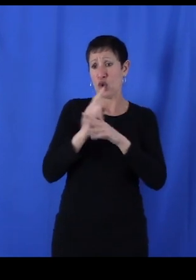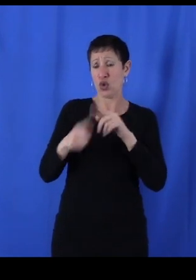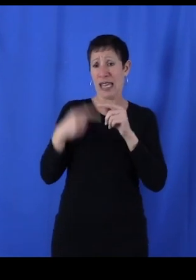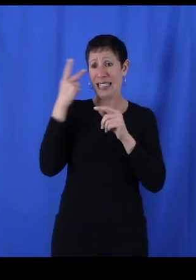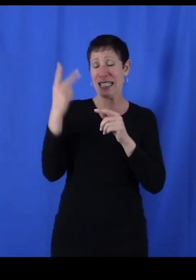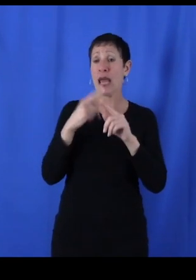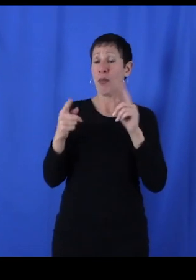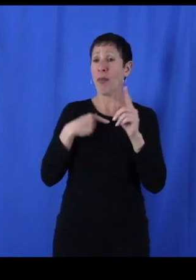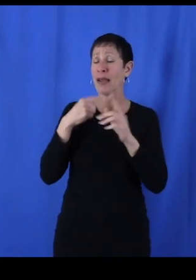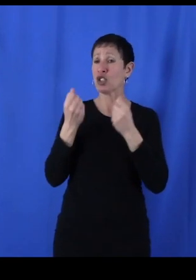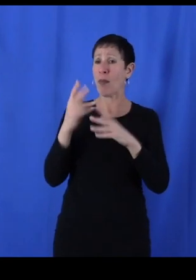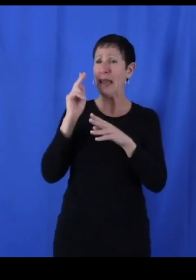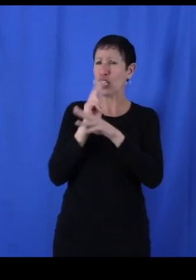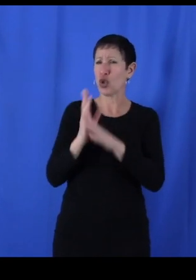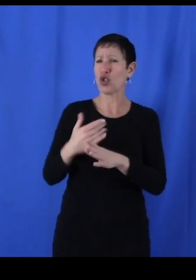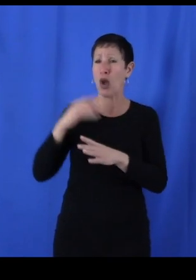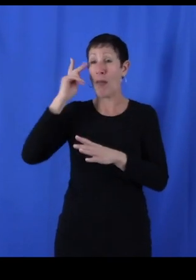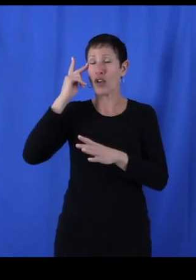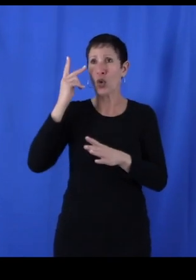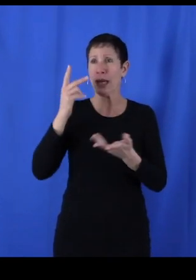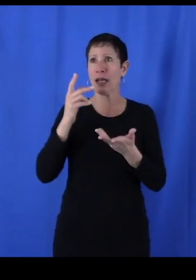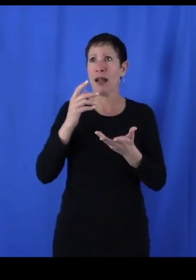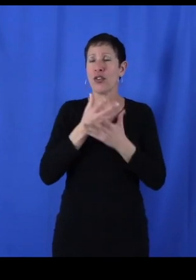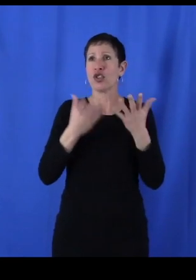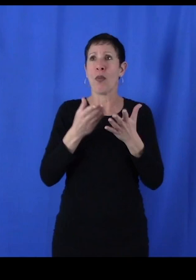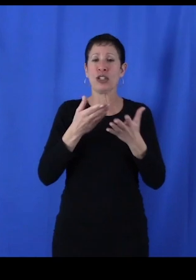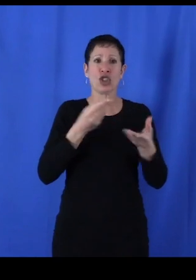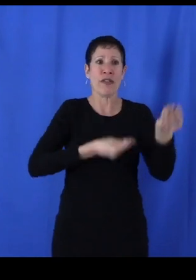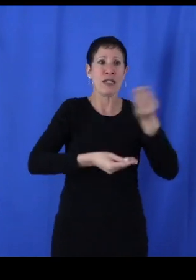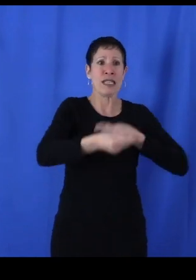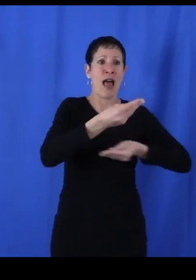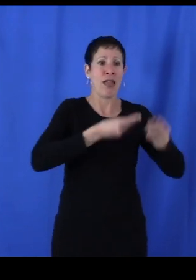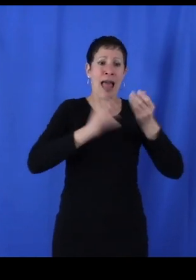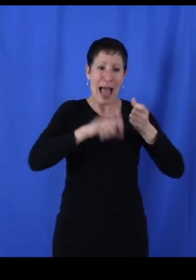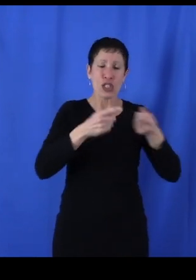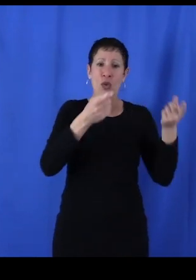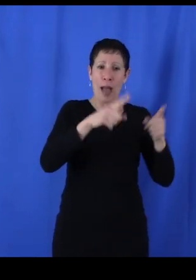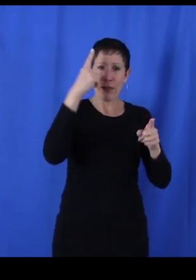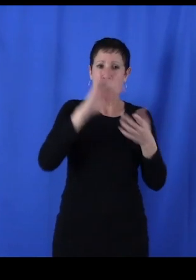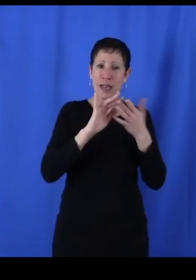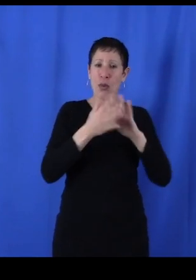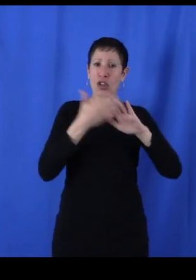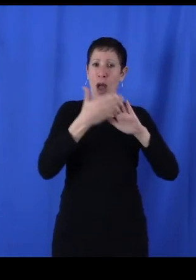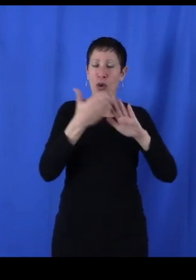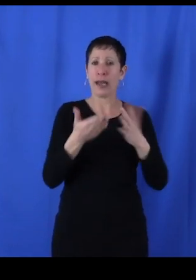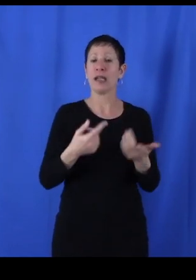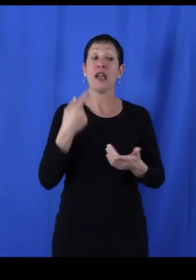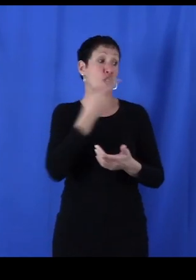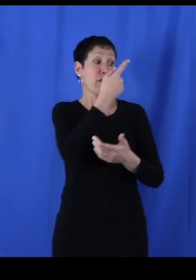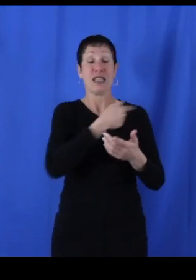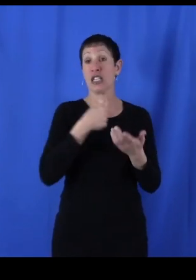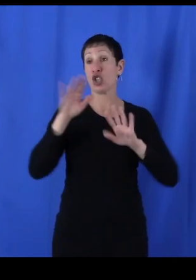fact that there is this sort of give and tell that has to take place in order for networks to operate? Right? So since they're open, for